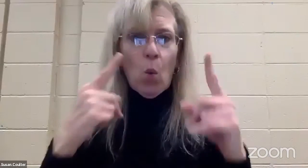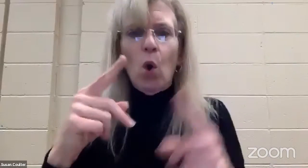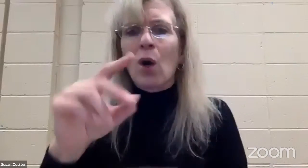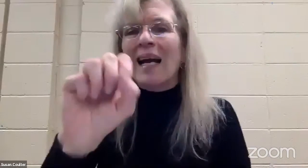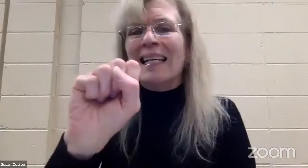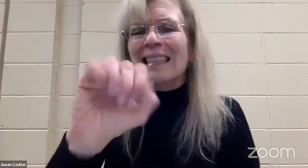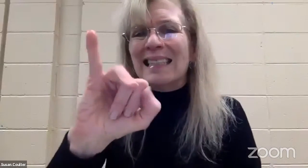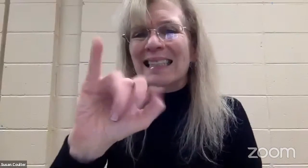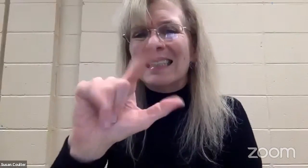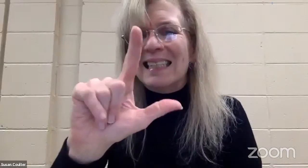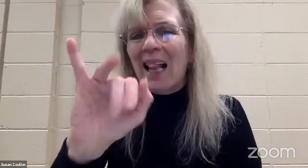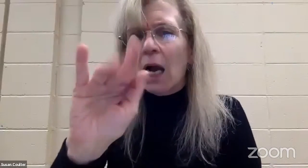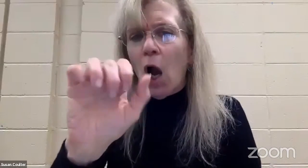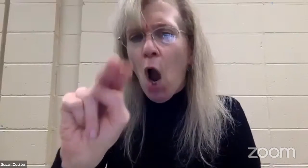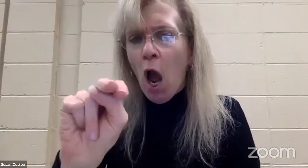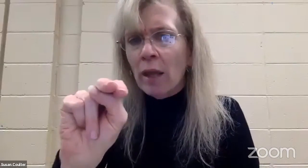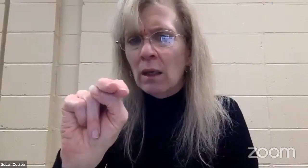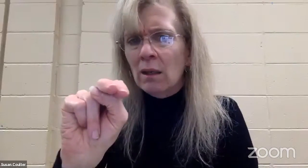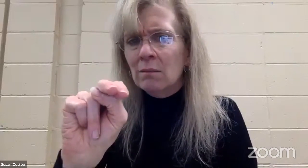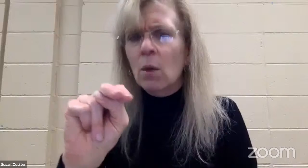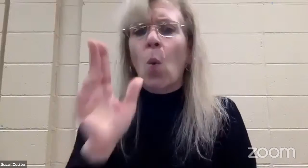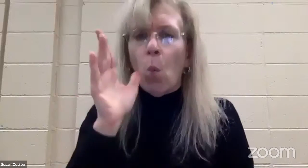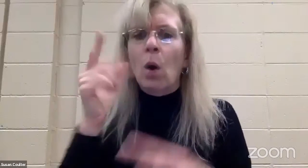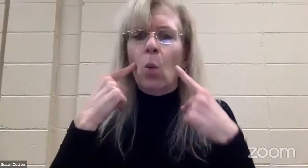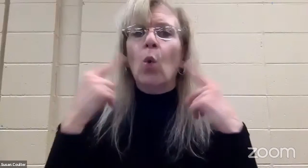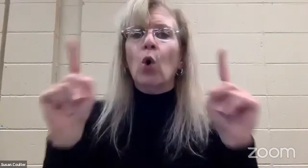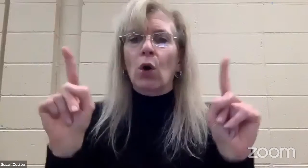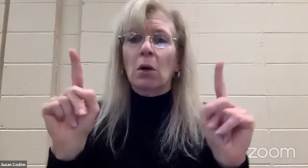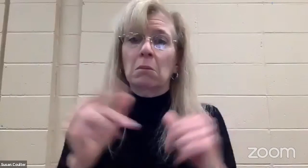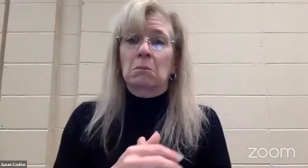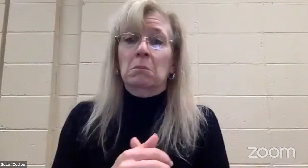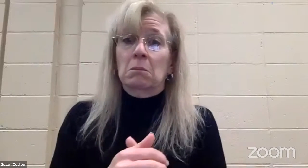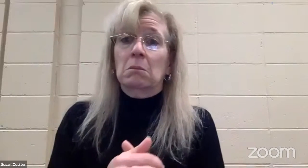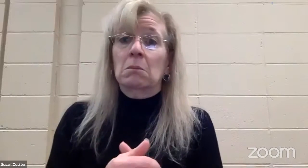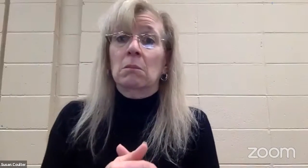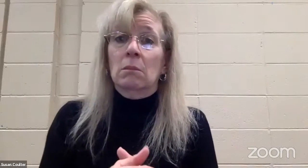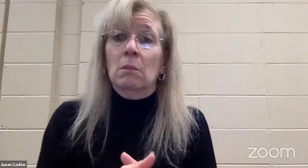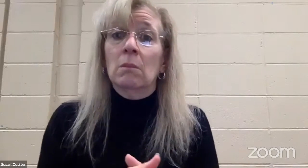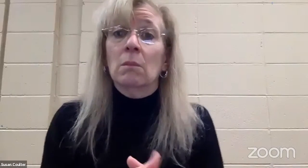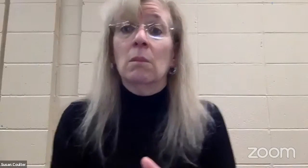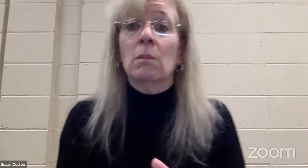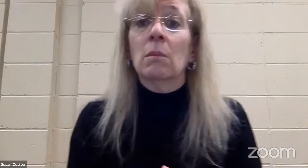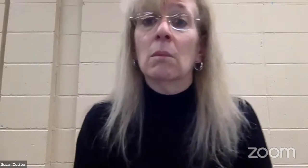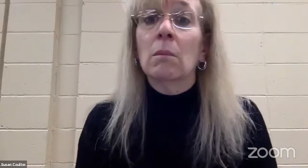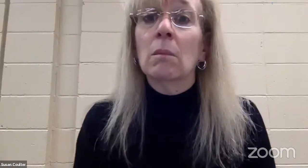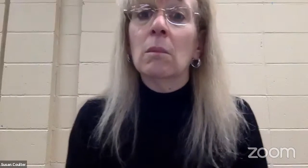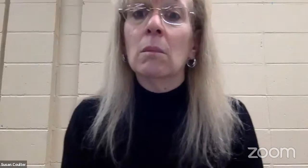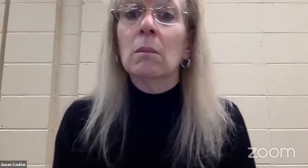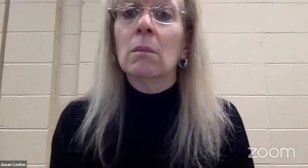it will work. Silicone will work.